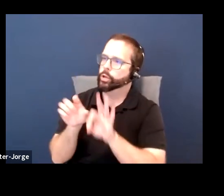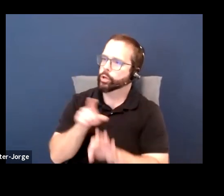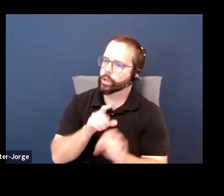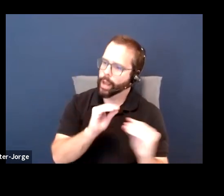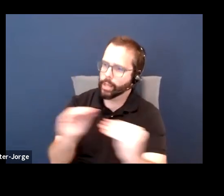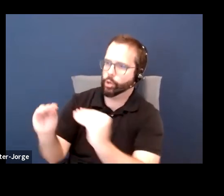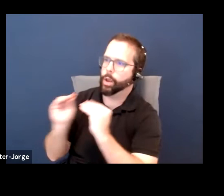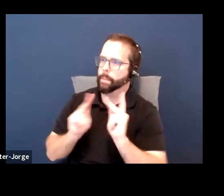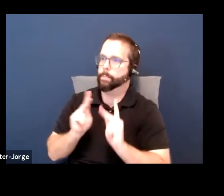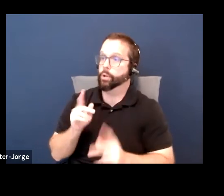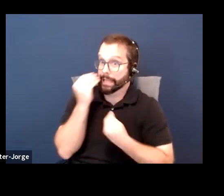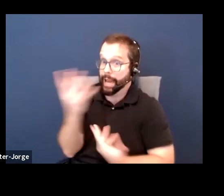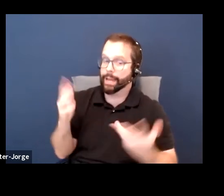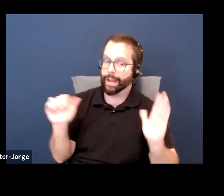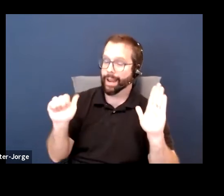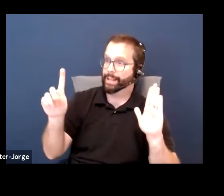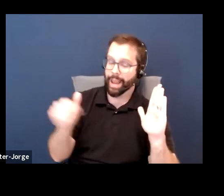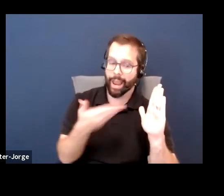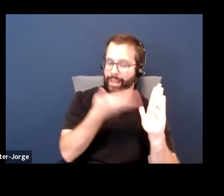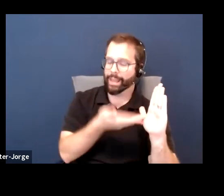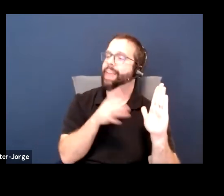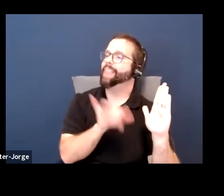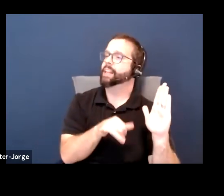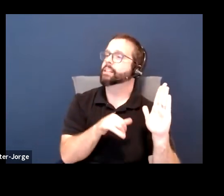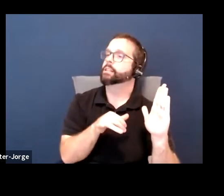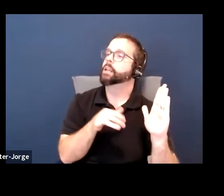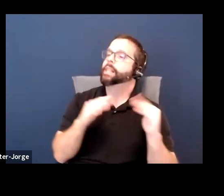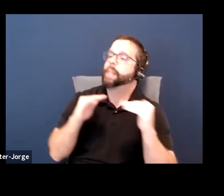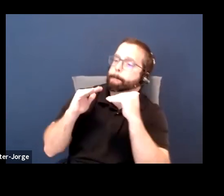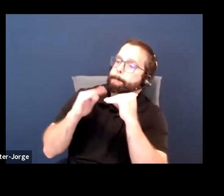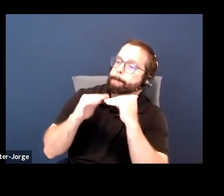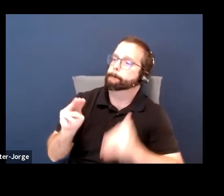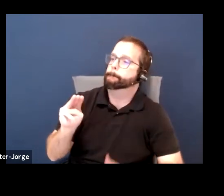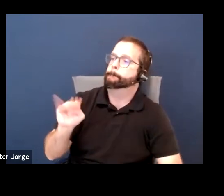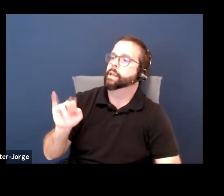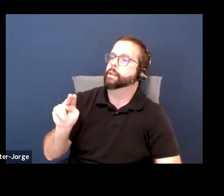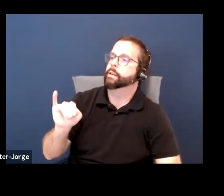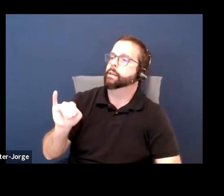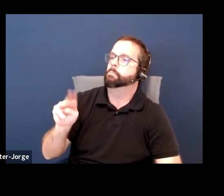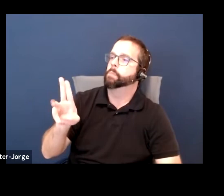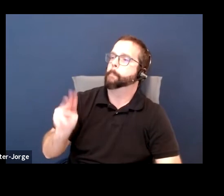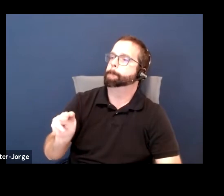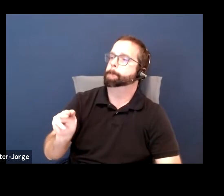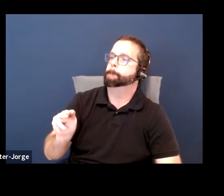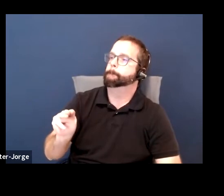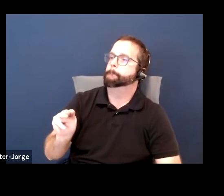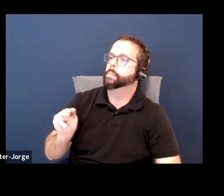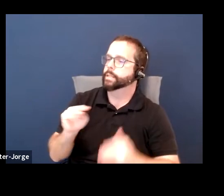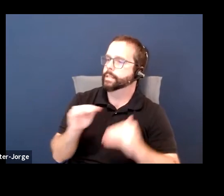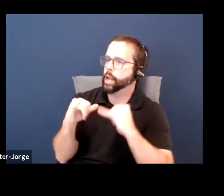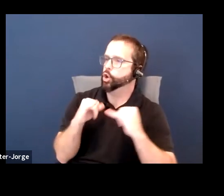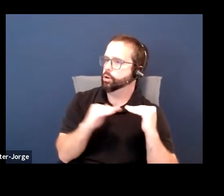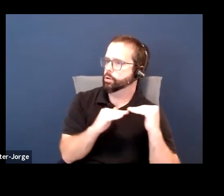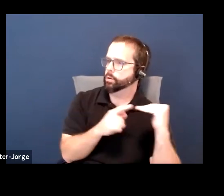people know that the ADA is a bare minimum standard. It's not meant to be it doesn't always provide